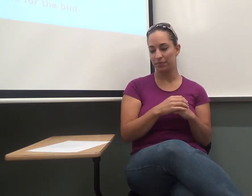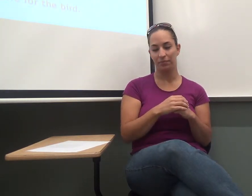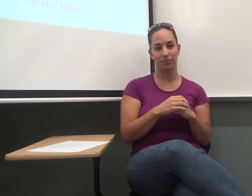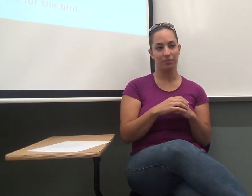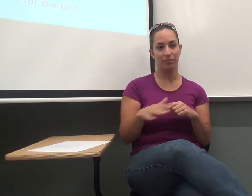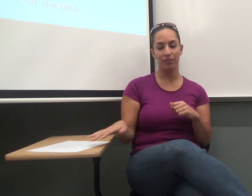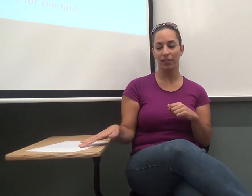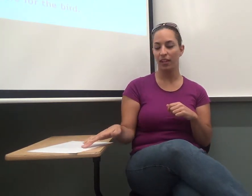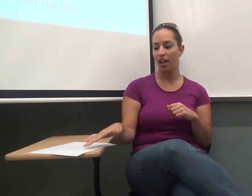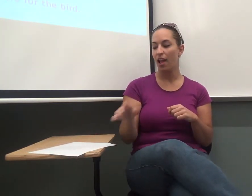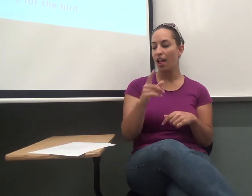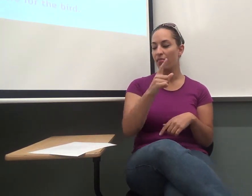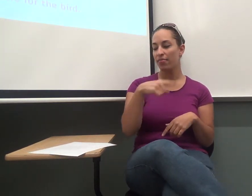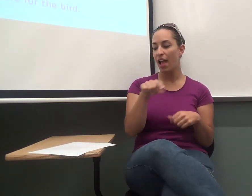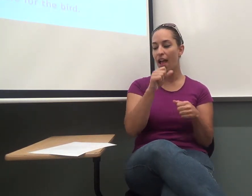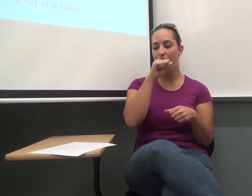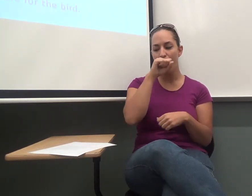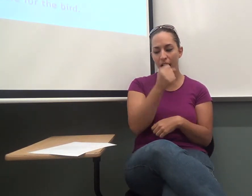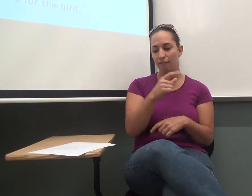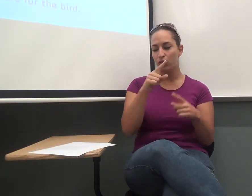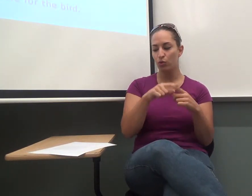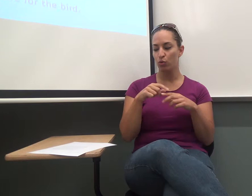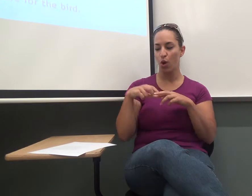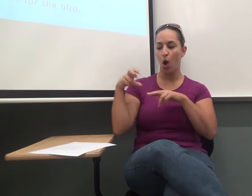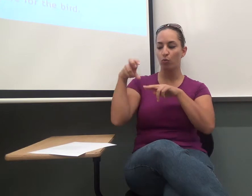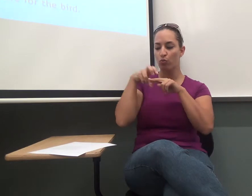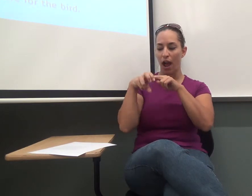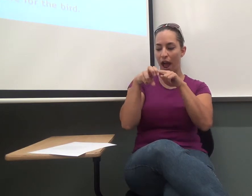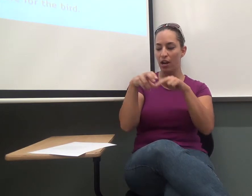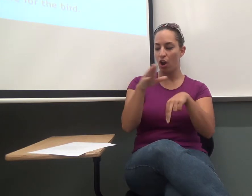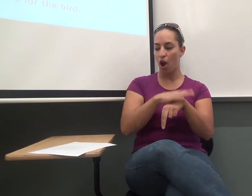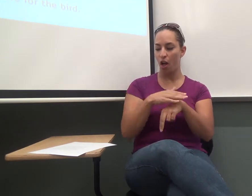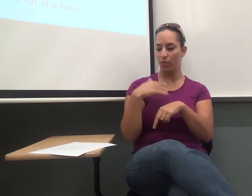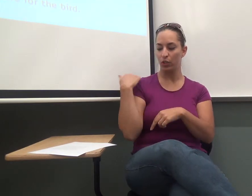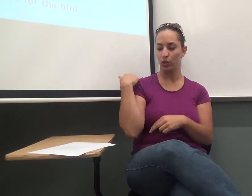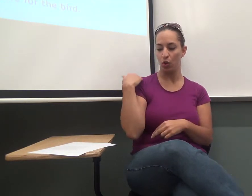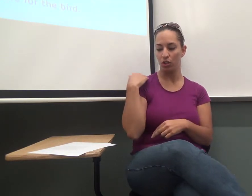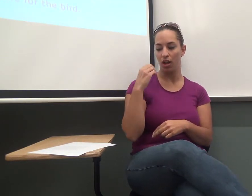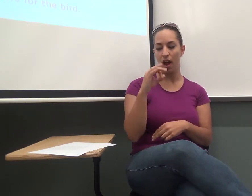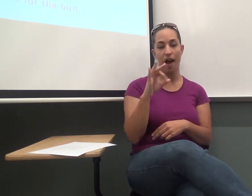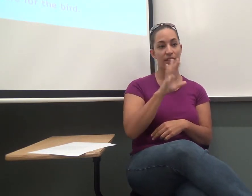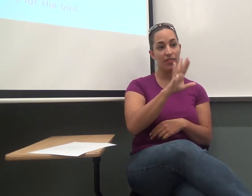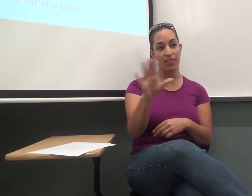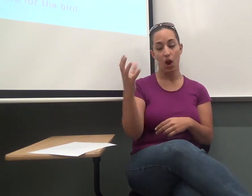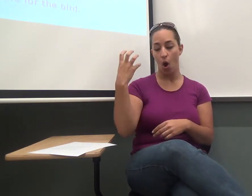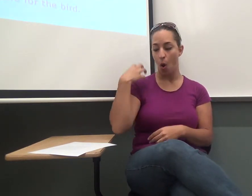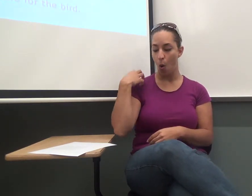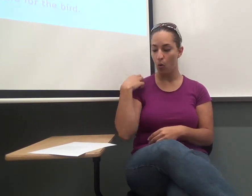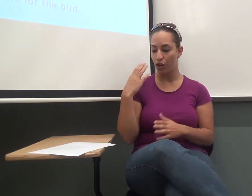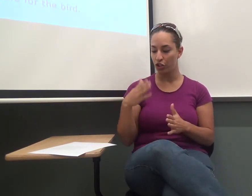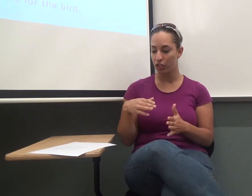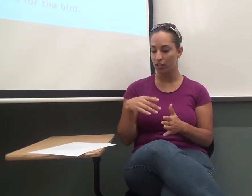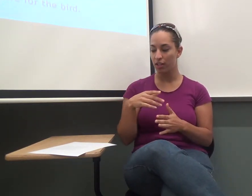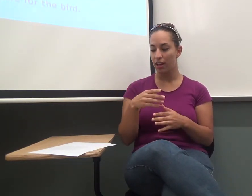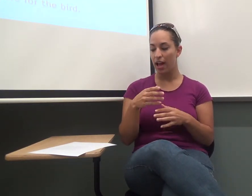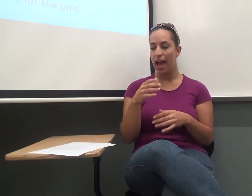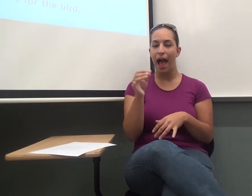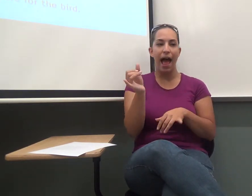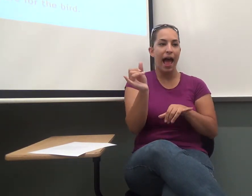They love to ride around on the shoulder of the owners Good. as if they were being chauffeured. Chauffeured,